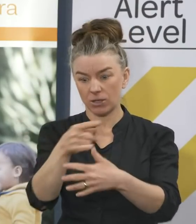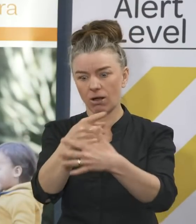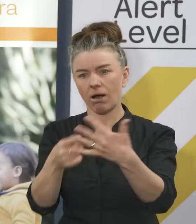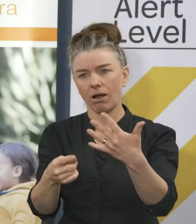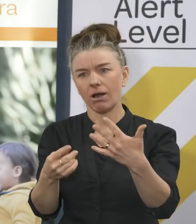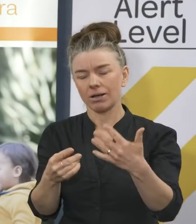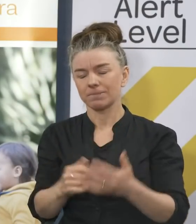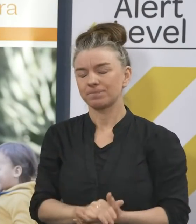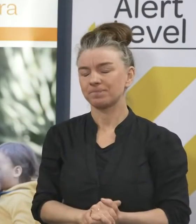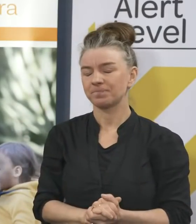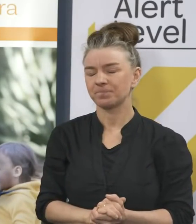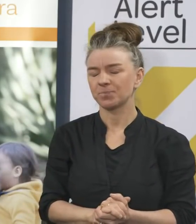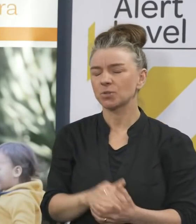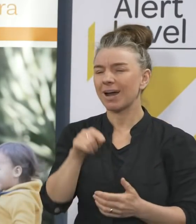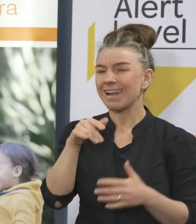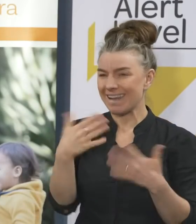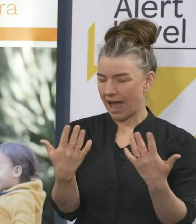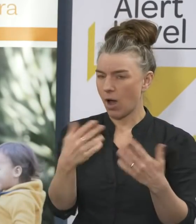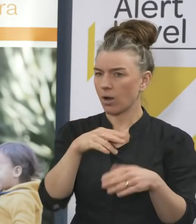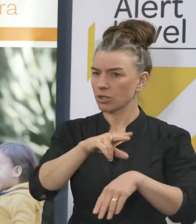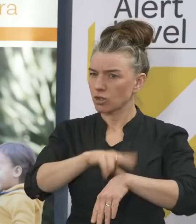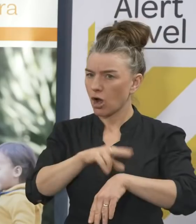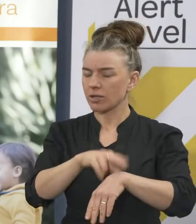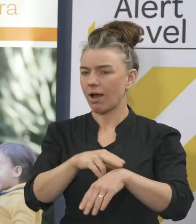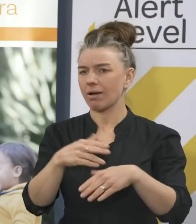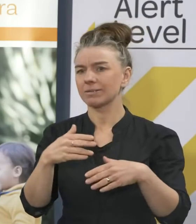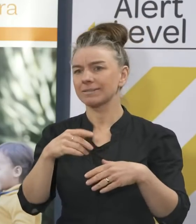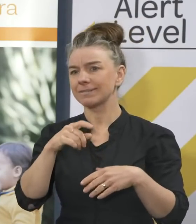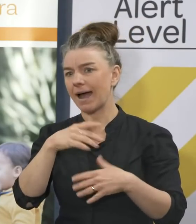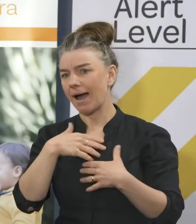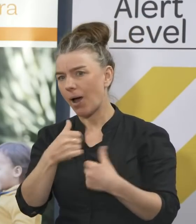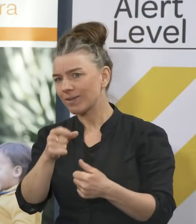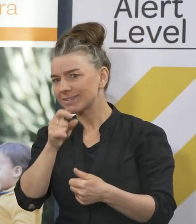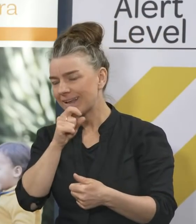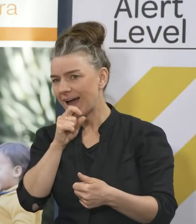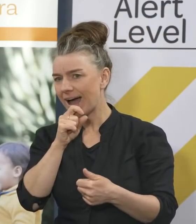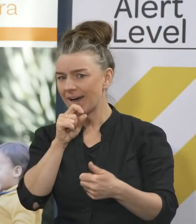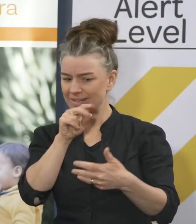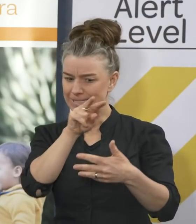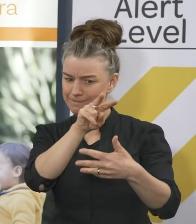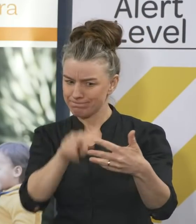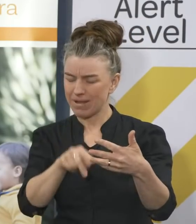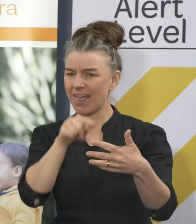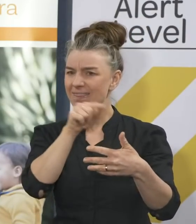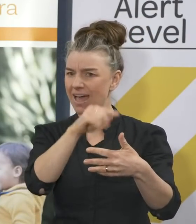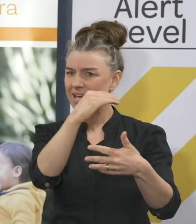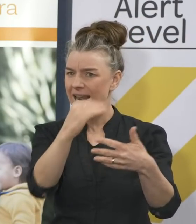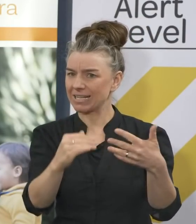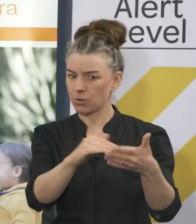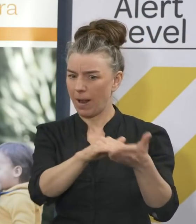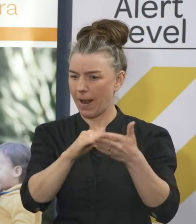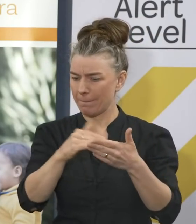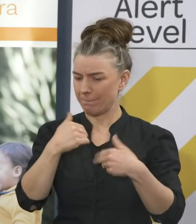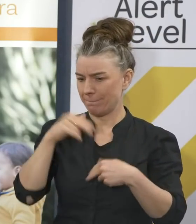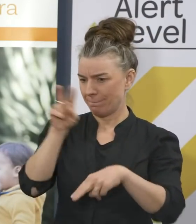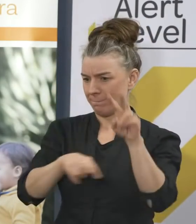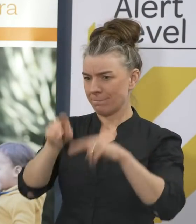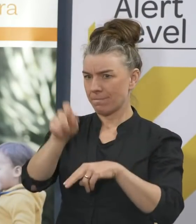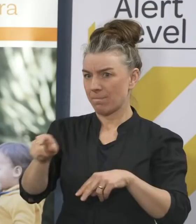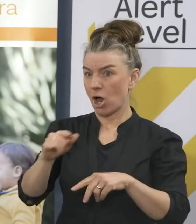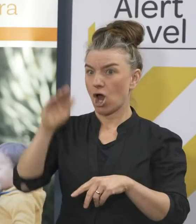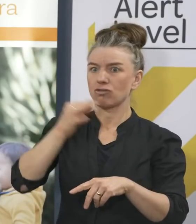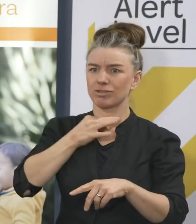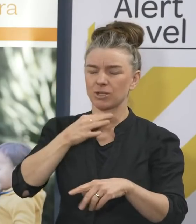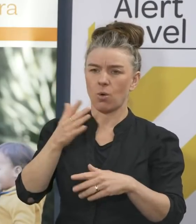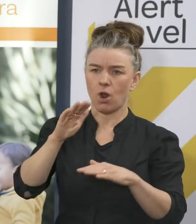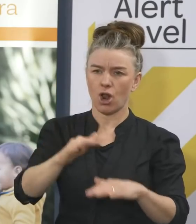So alongside that revised case definition, which again is for our health professionals to assist with their clinical management,